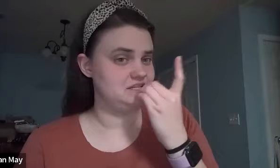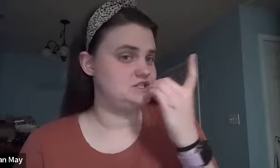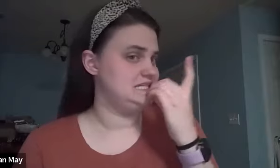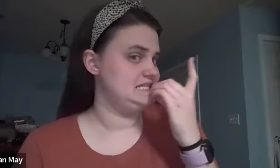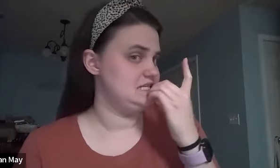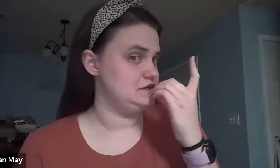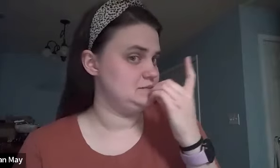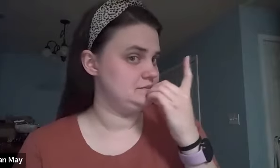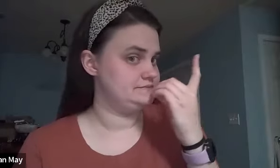lunch. Dinner.